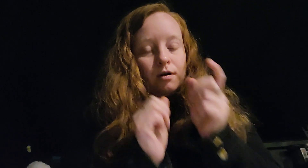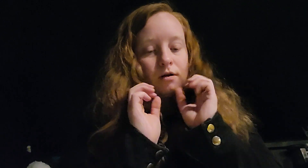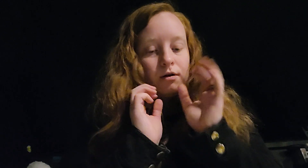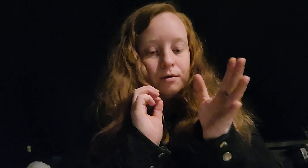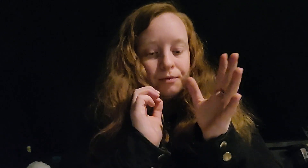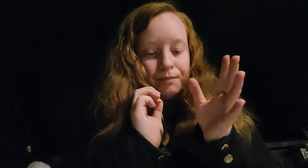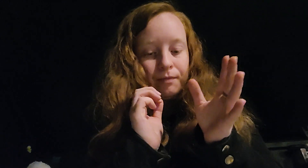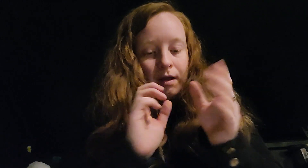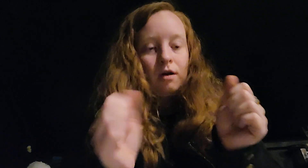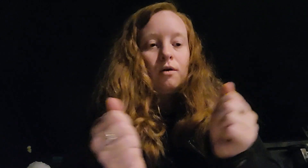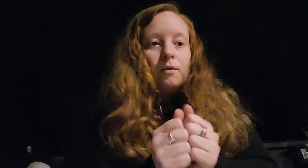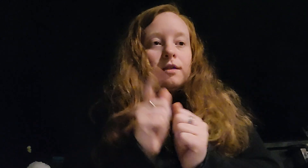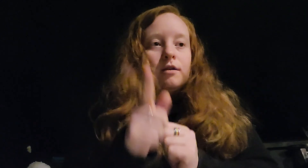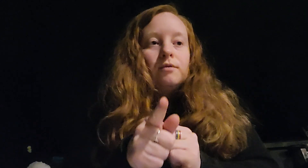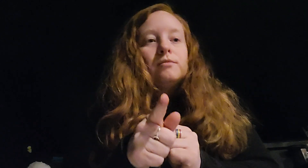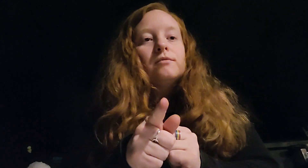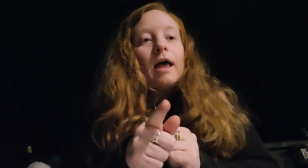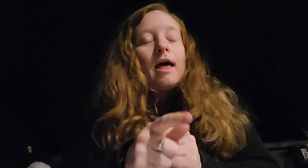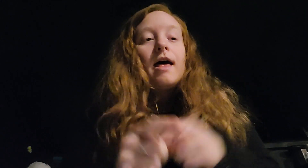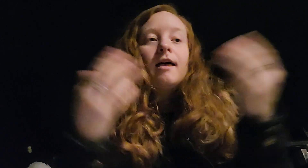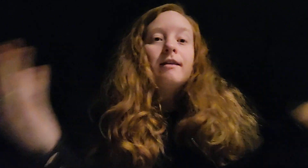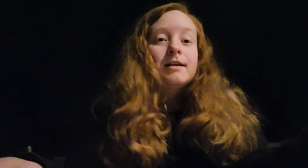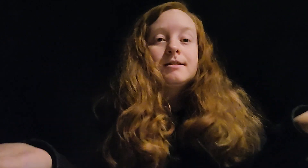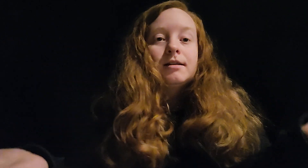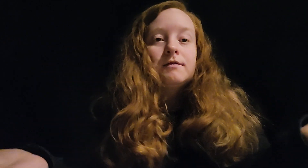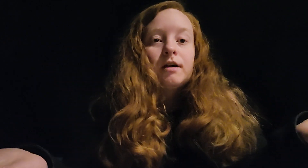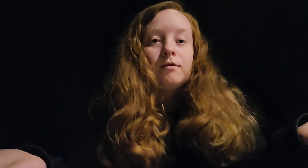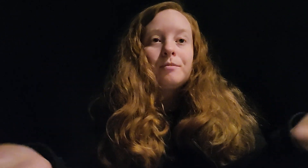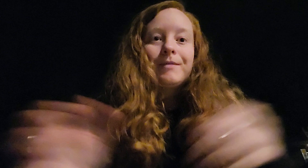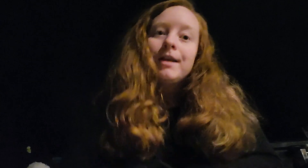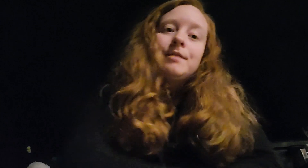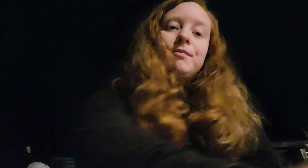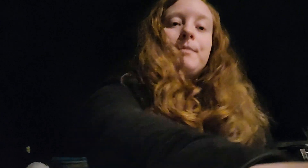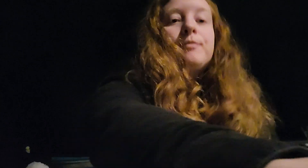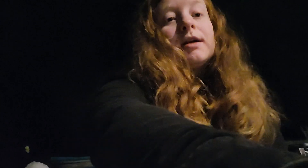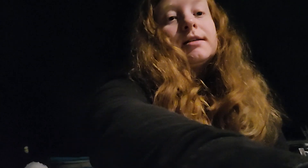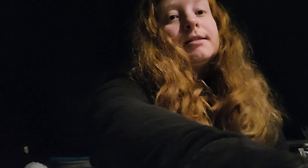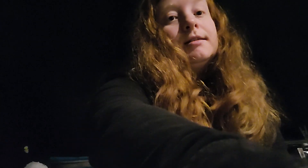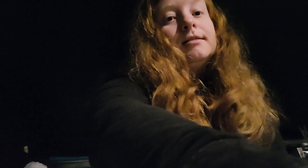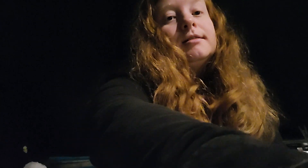ooh, with you. And that's the end of Tightrope. And happy practicing.